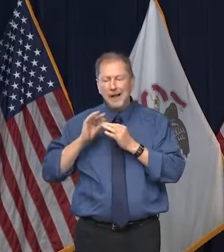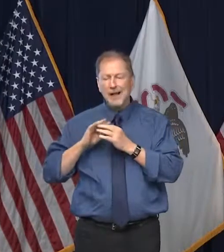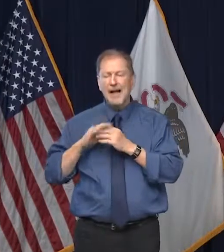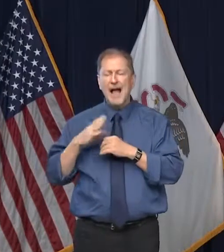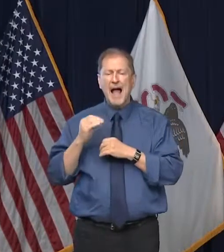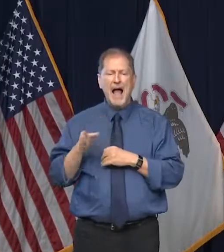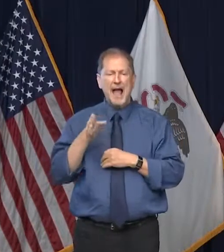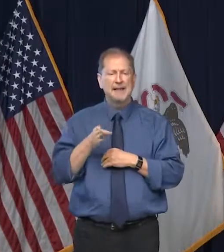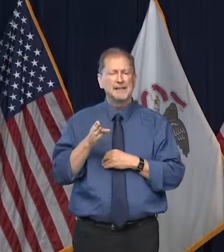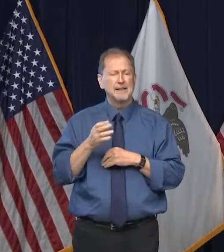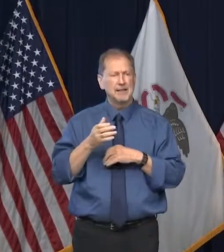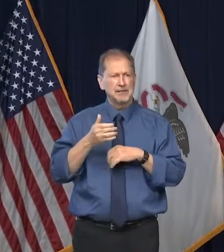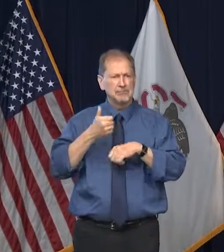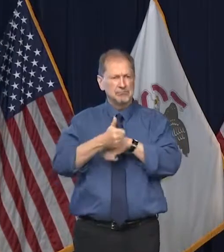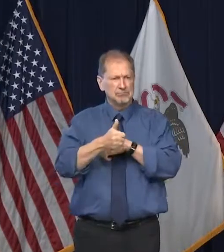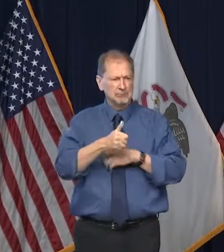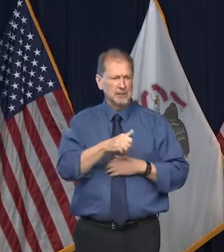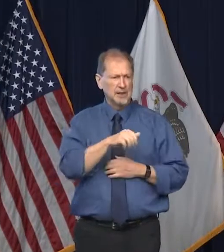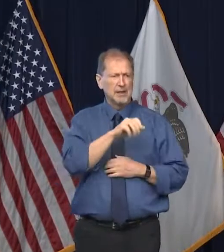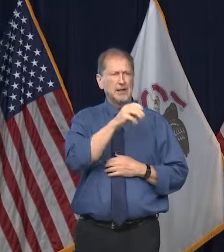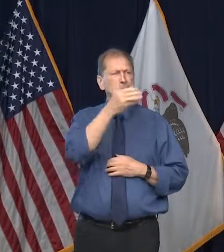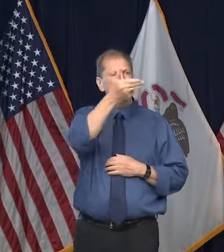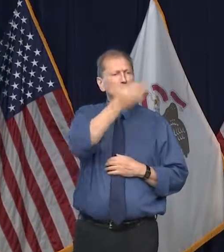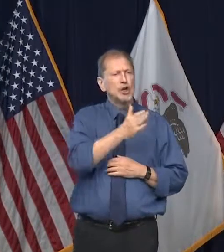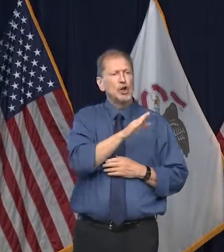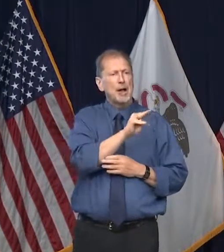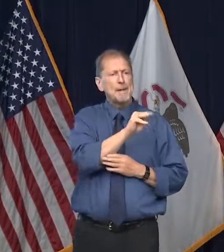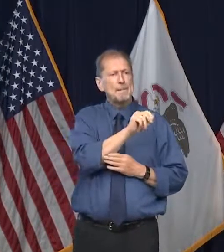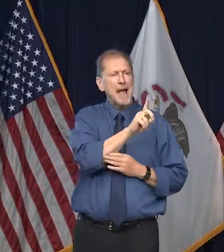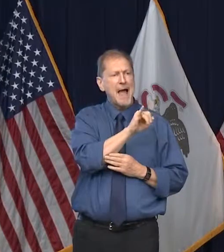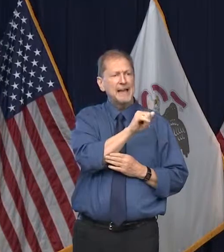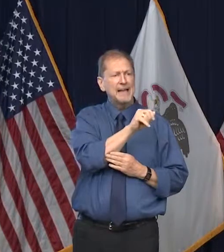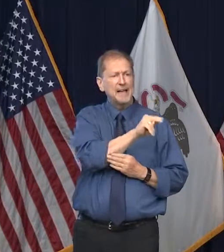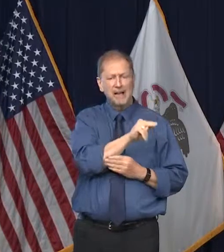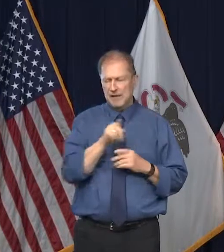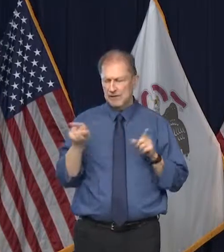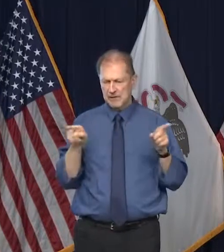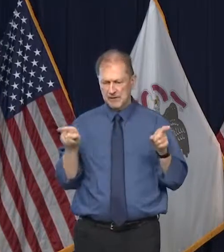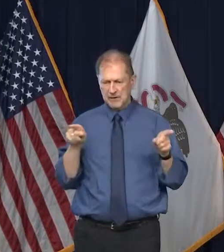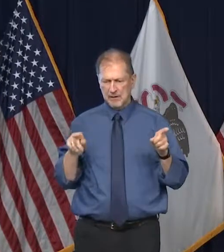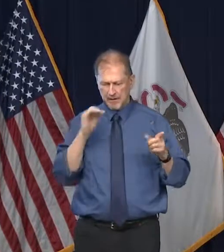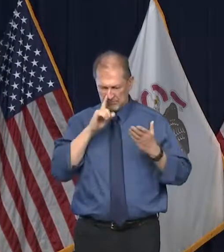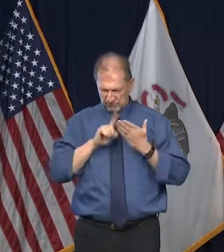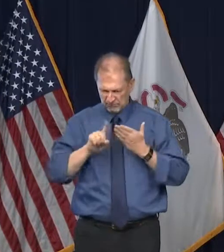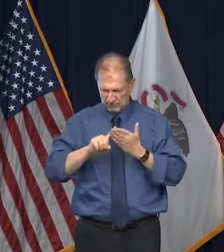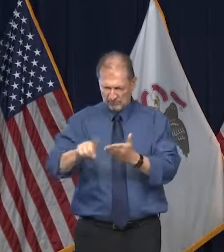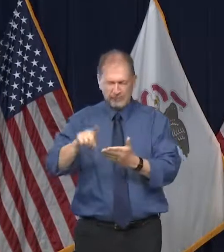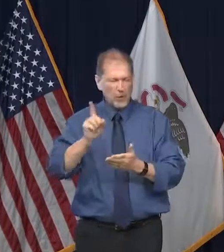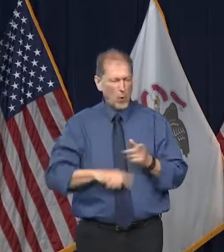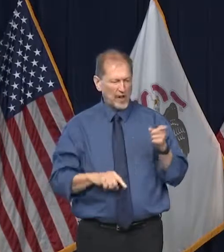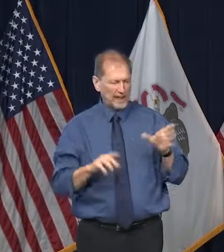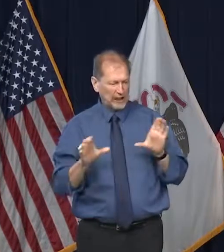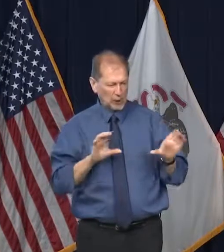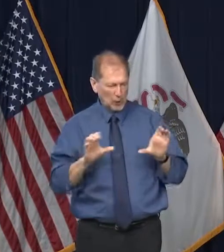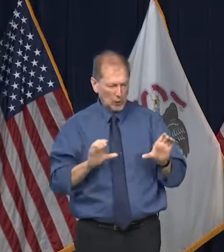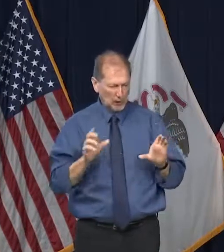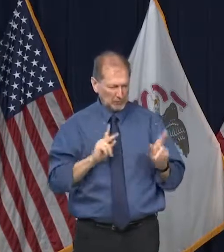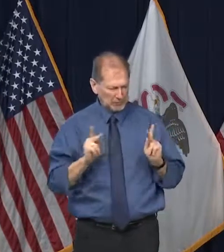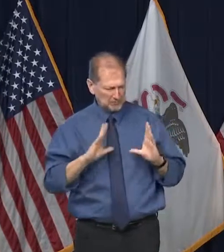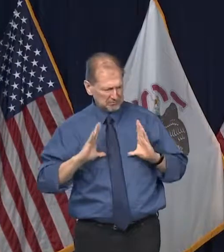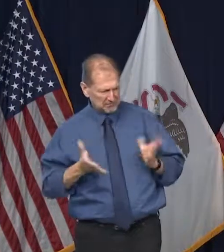Madigan should remain chairman of the Democratic Party in Illinois, and what role do you think his investigations played in voters rejecting the fair income tax?